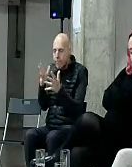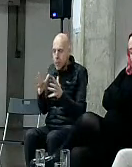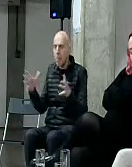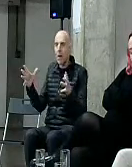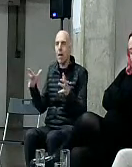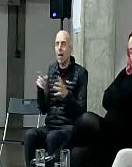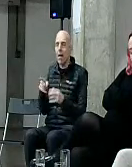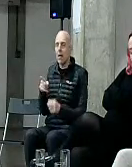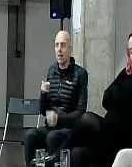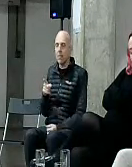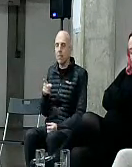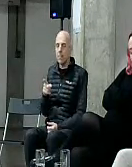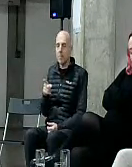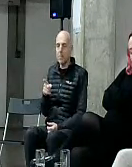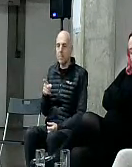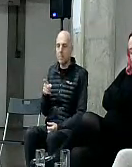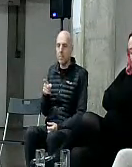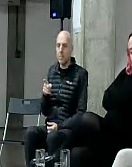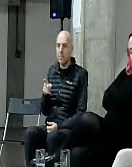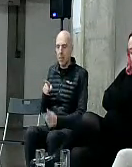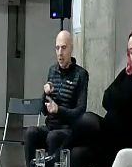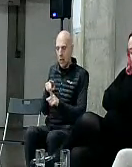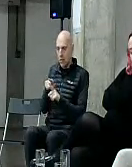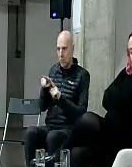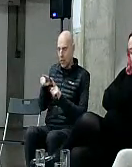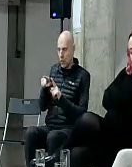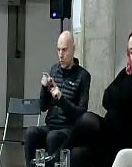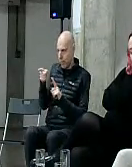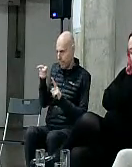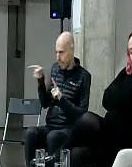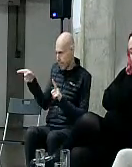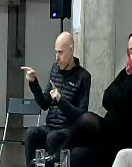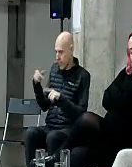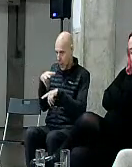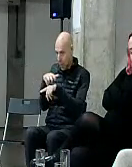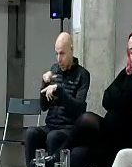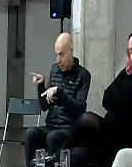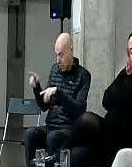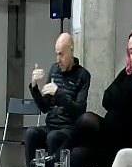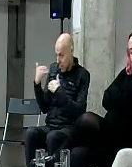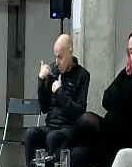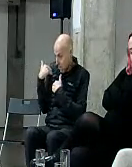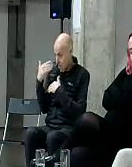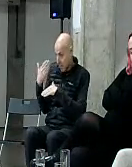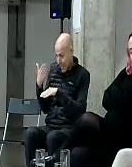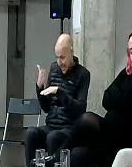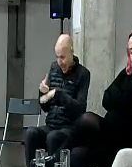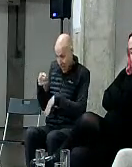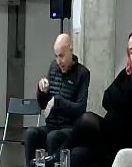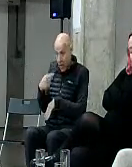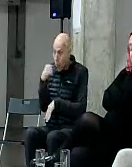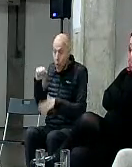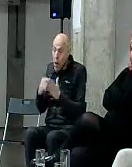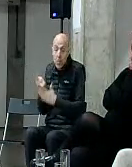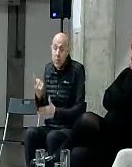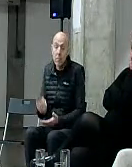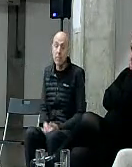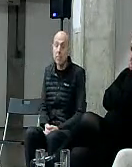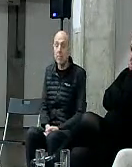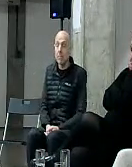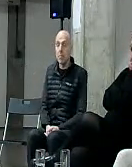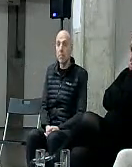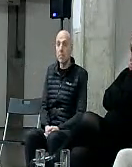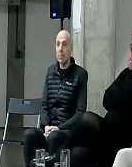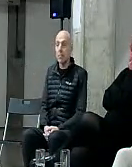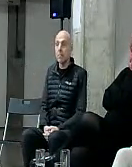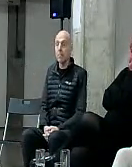because, you know, trying to get those officers who did what they did is not going to happen.